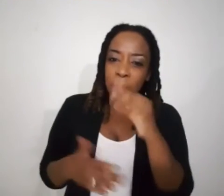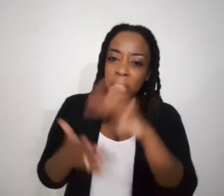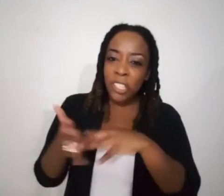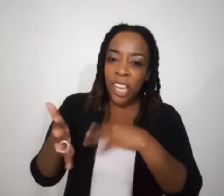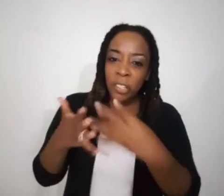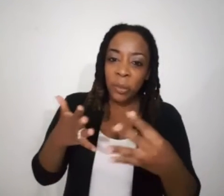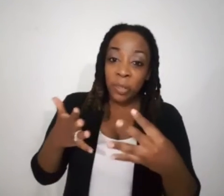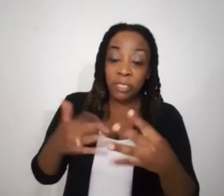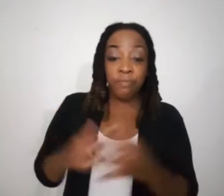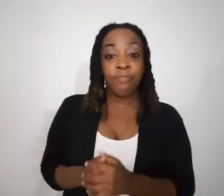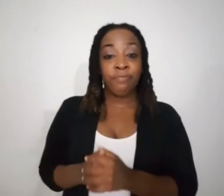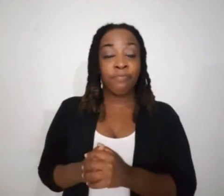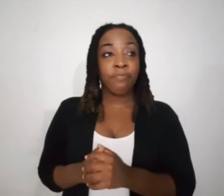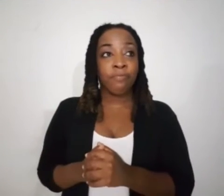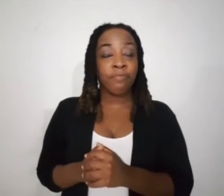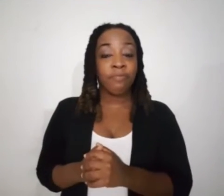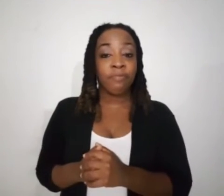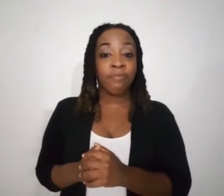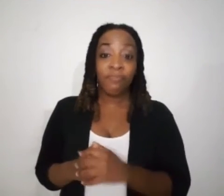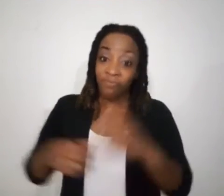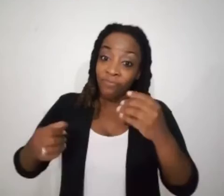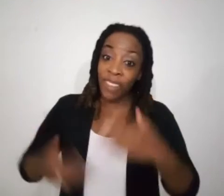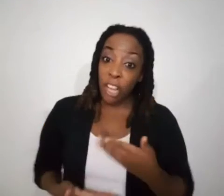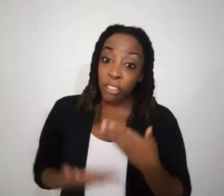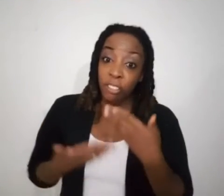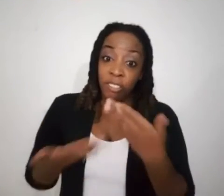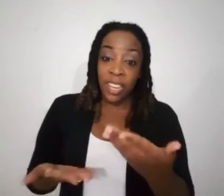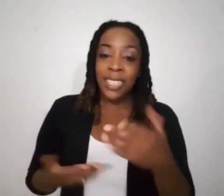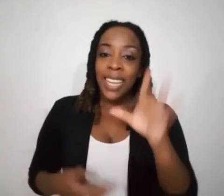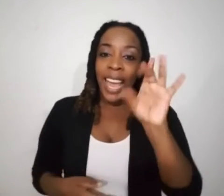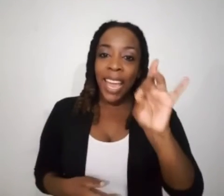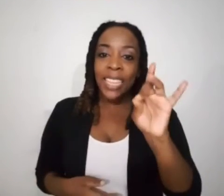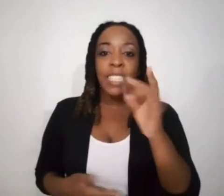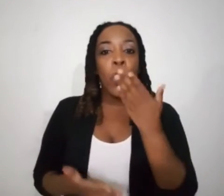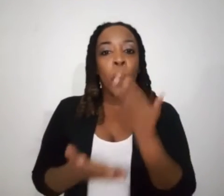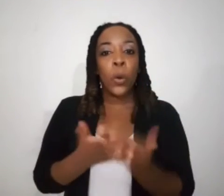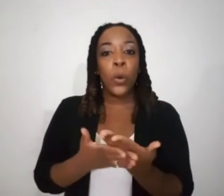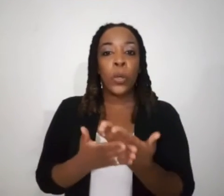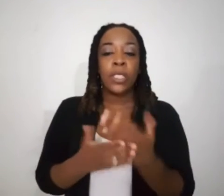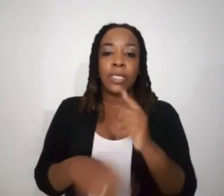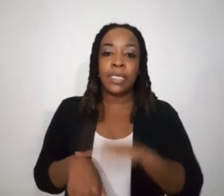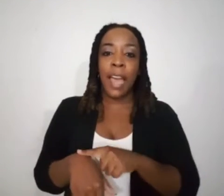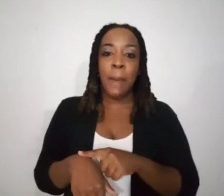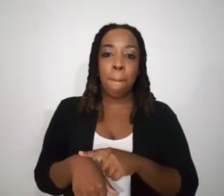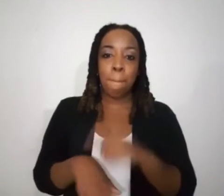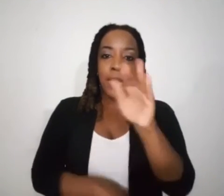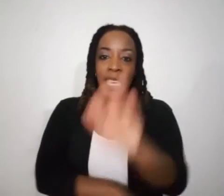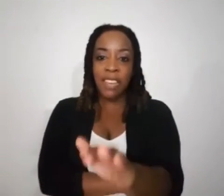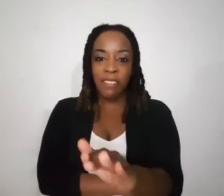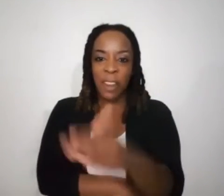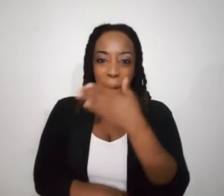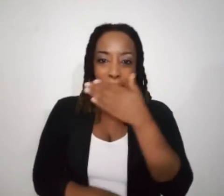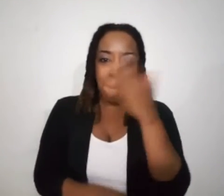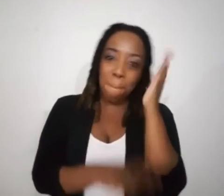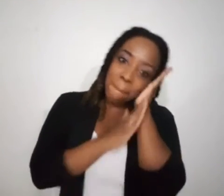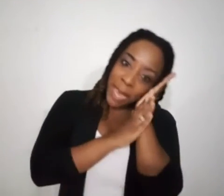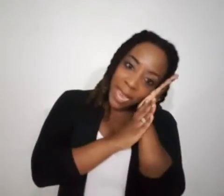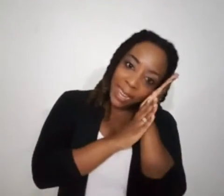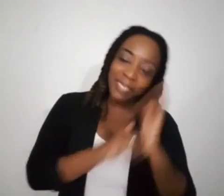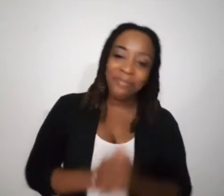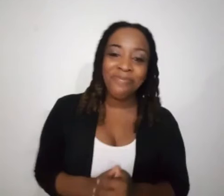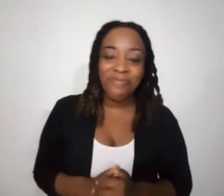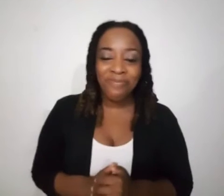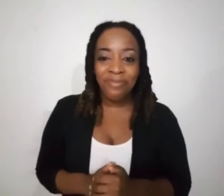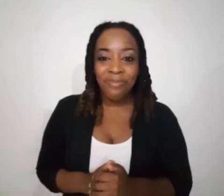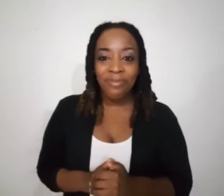good time for going off to bed, but before 8 o'clock, you don't expect that everything shuts down at 8, right? You start